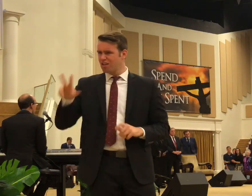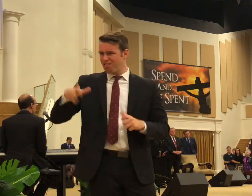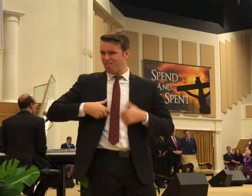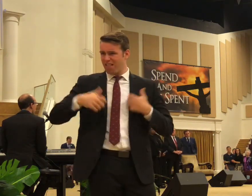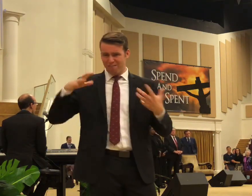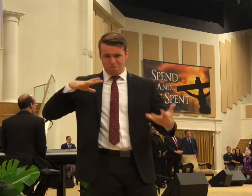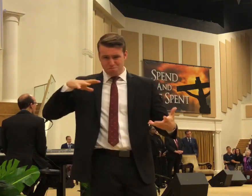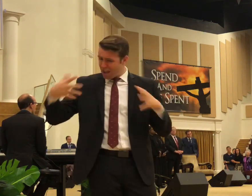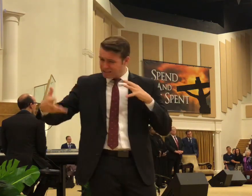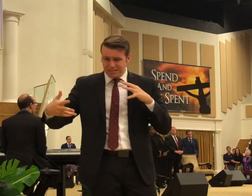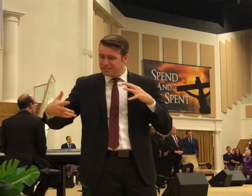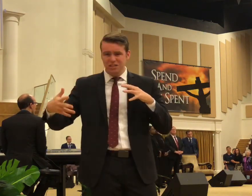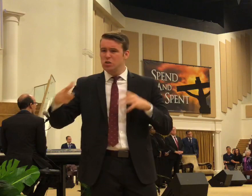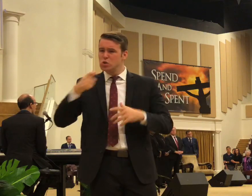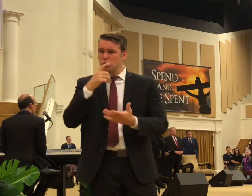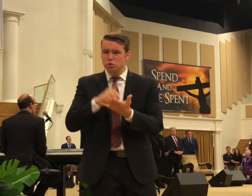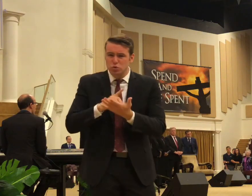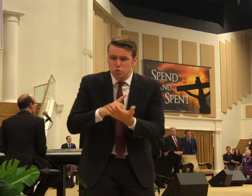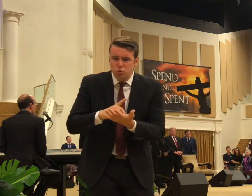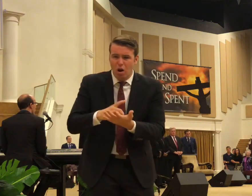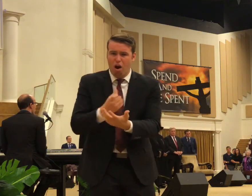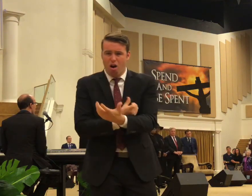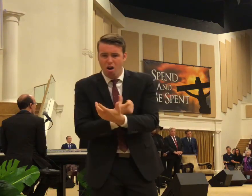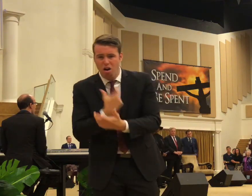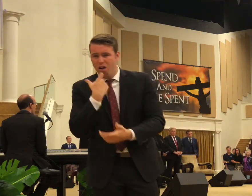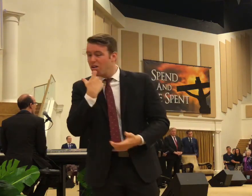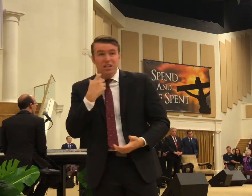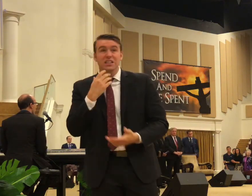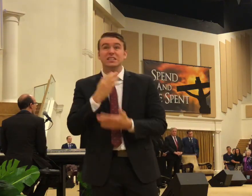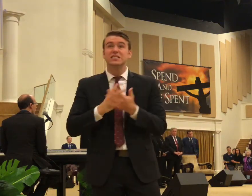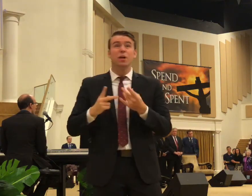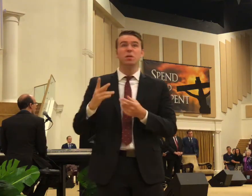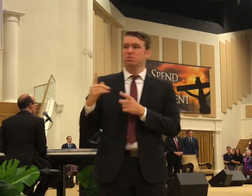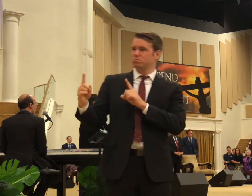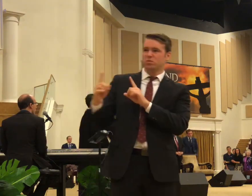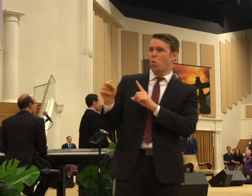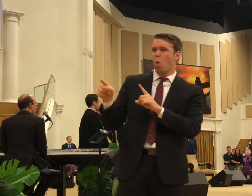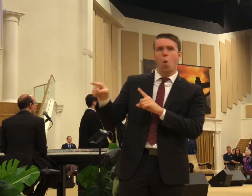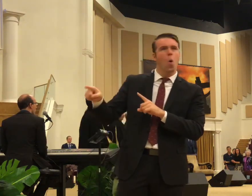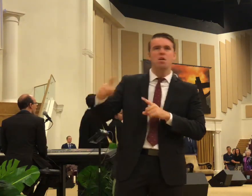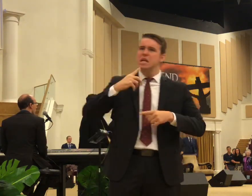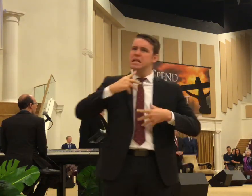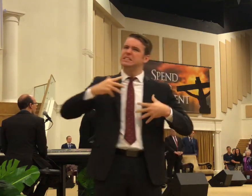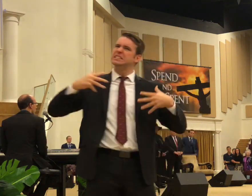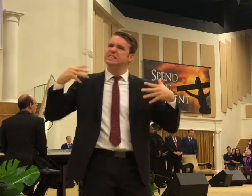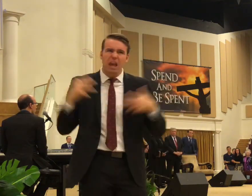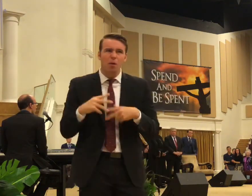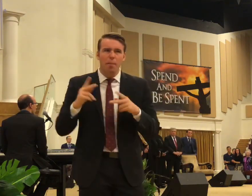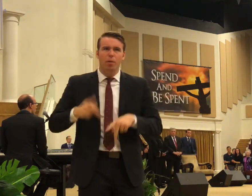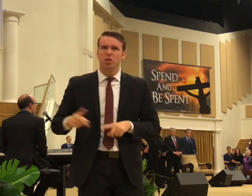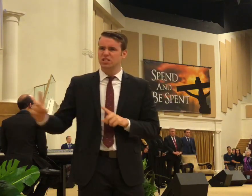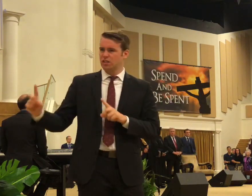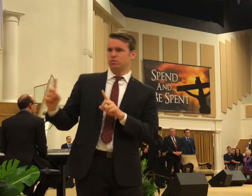so messed up, that were drug addicts. One of the guys, you wouldn't even want to be in the same room. He was such a scary figure.